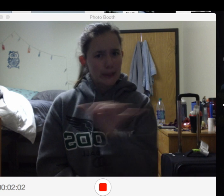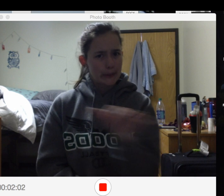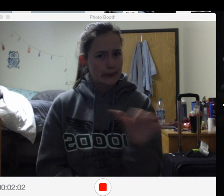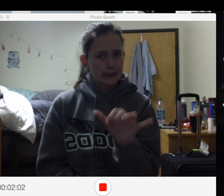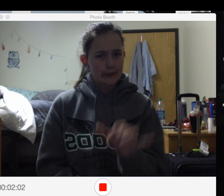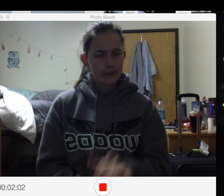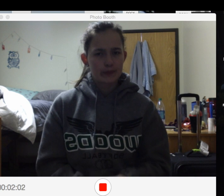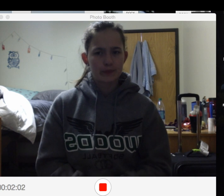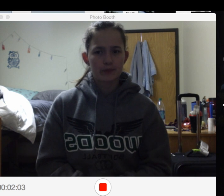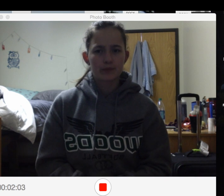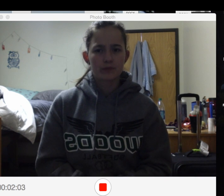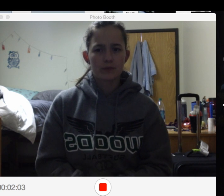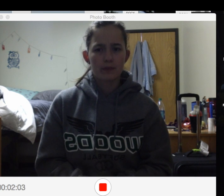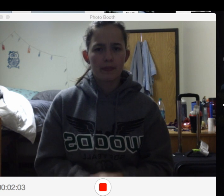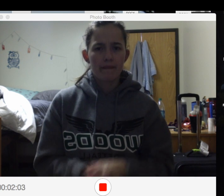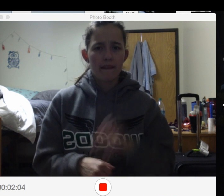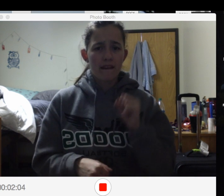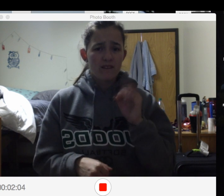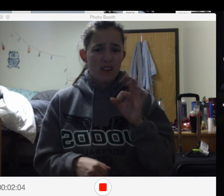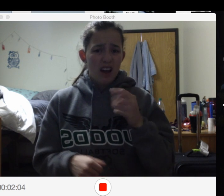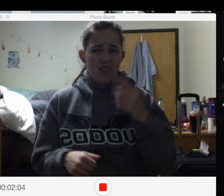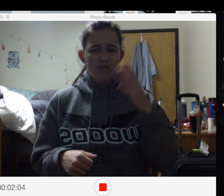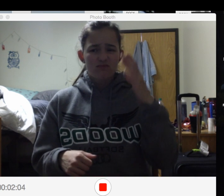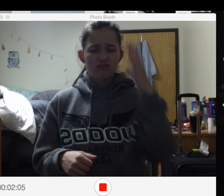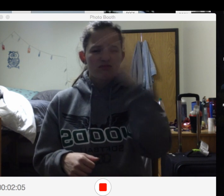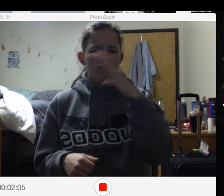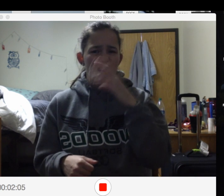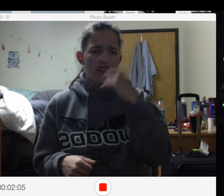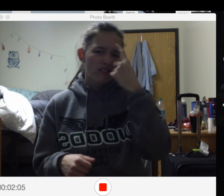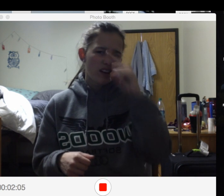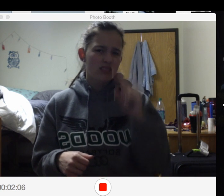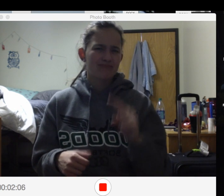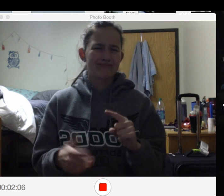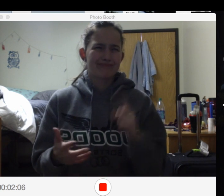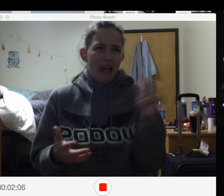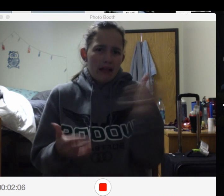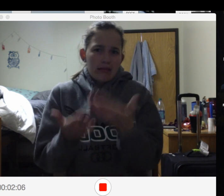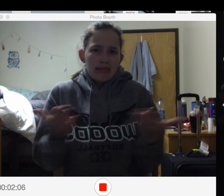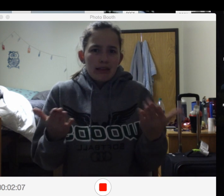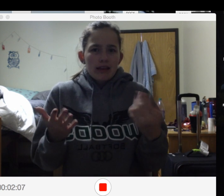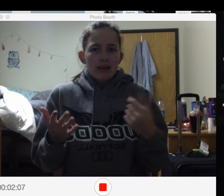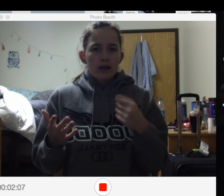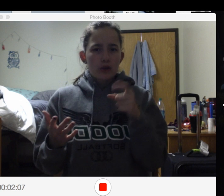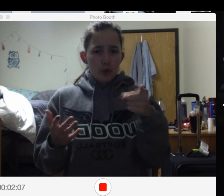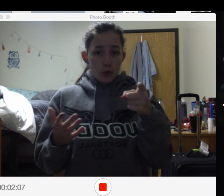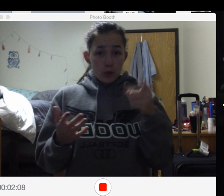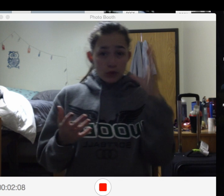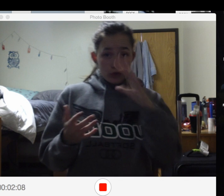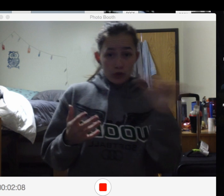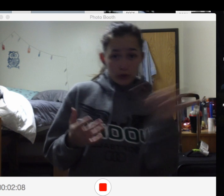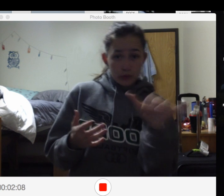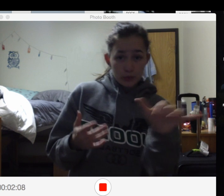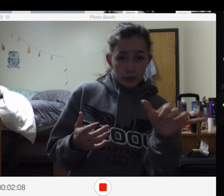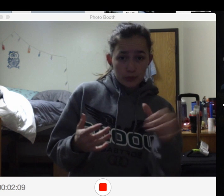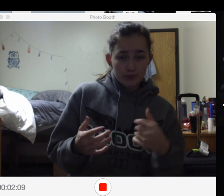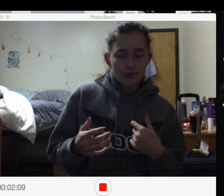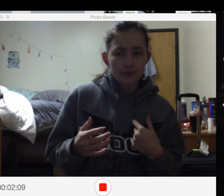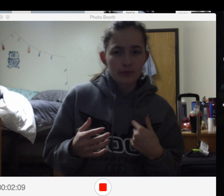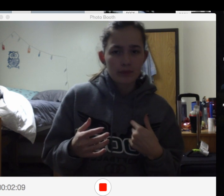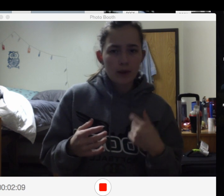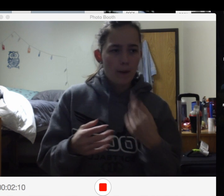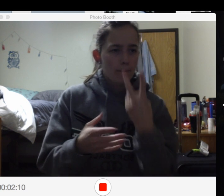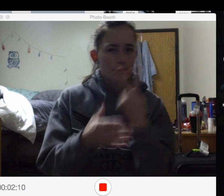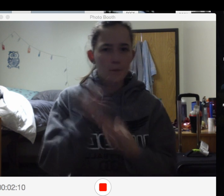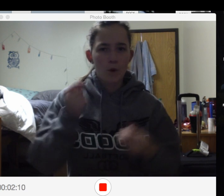too. If I search for something and you search for something, even right now at the very same time, we may get very